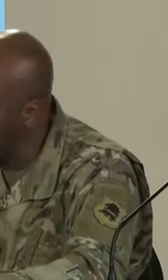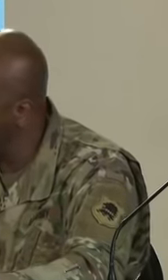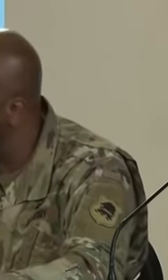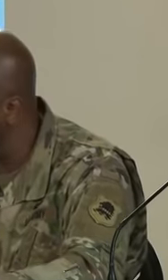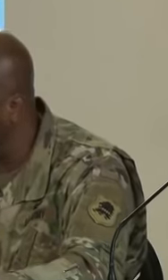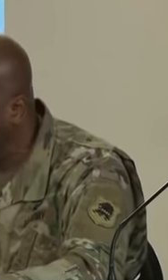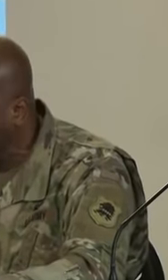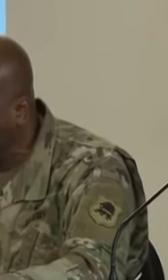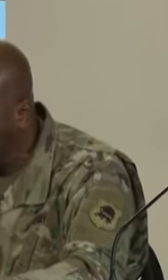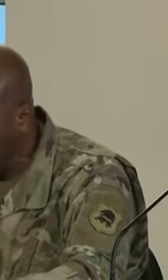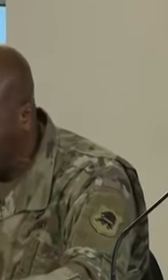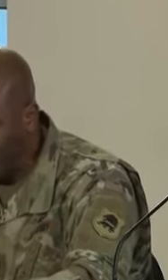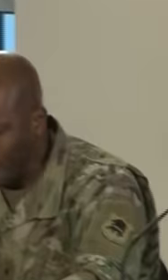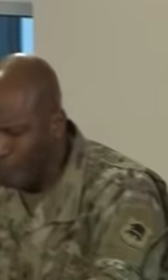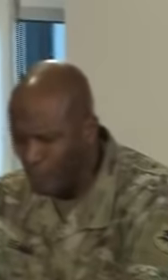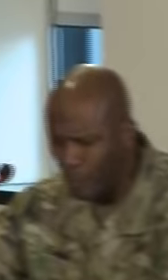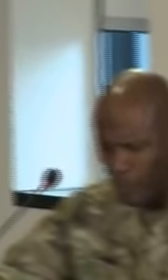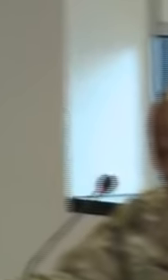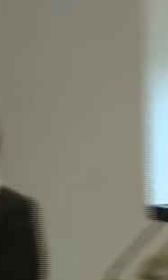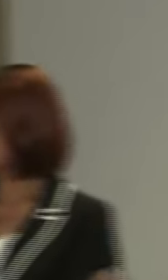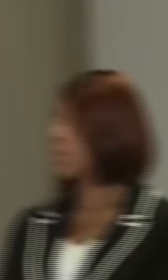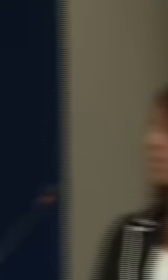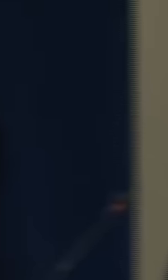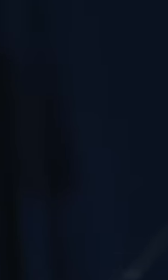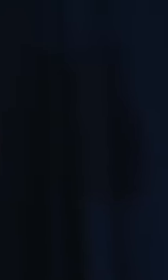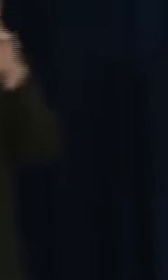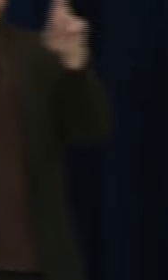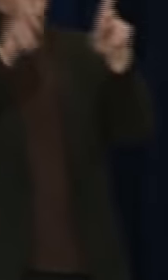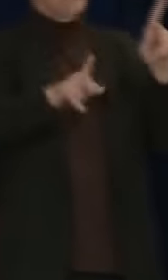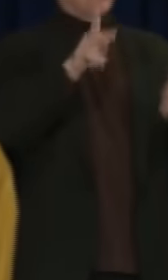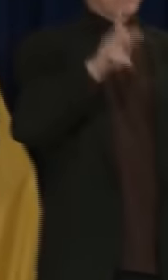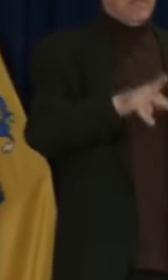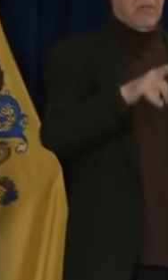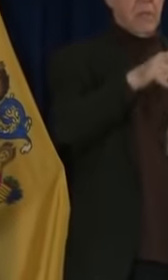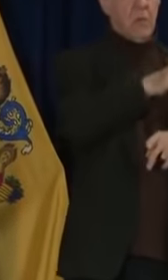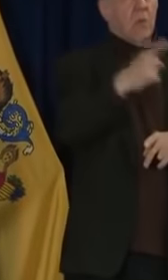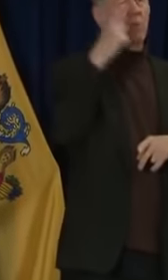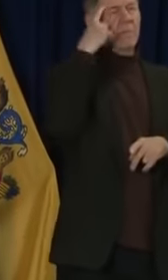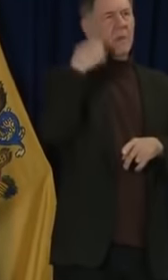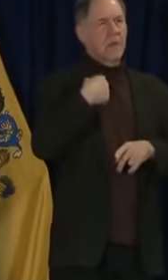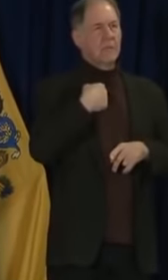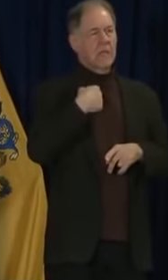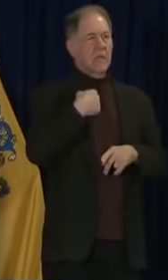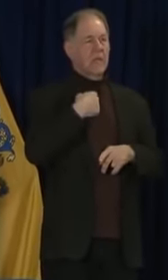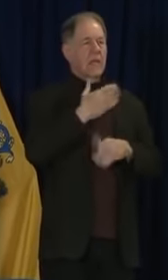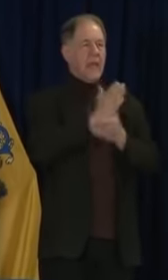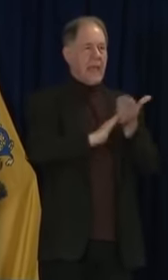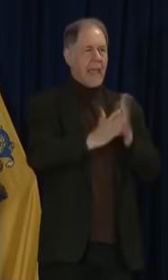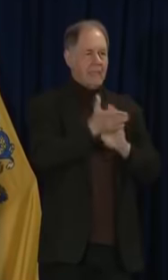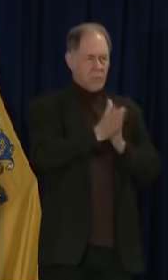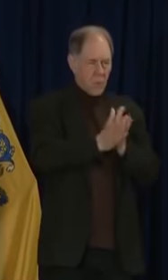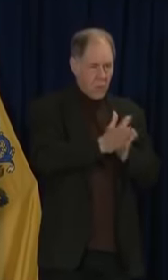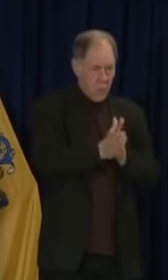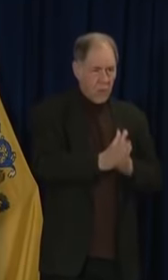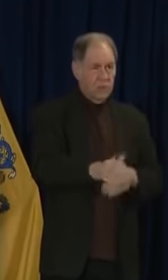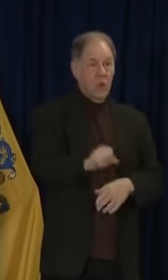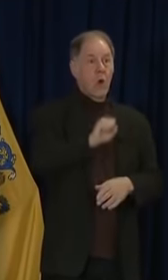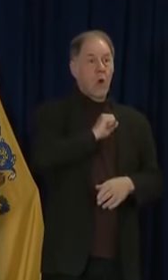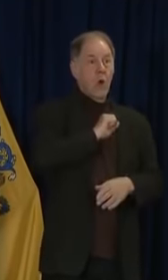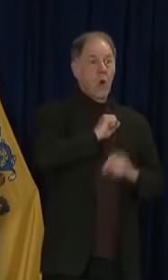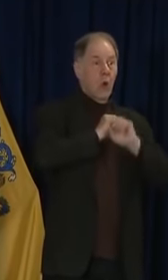Several things before we turn to our educational representatives. You remind us, wash hands with soap, cough or sneeze into